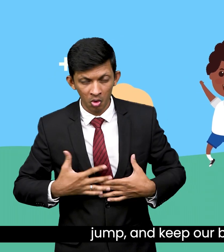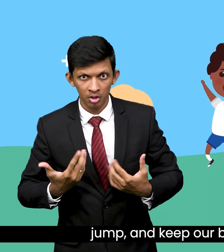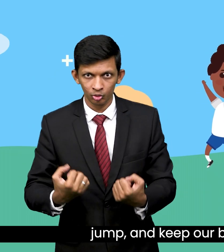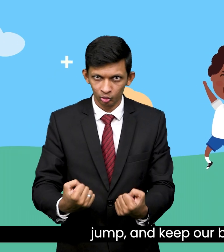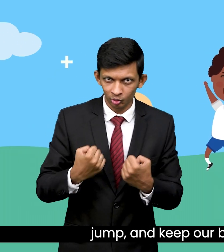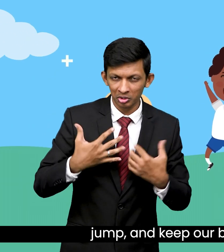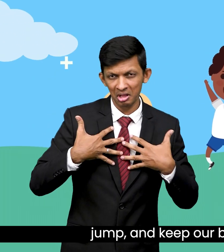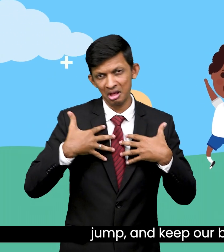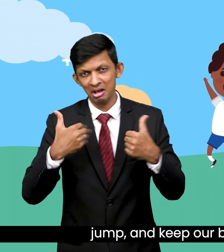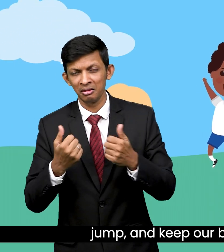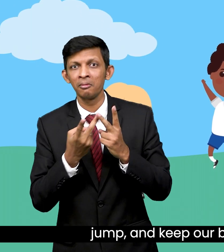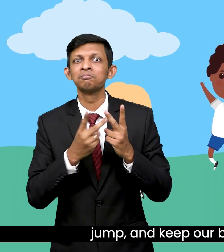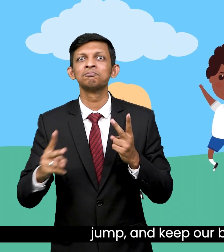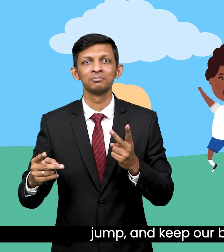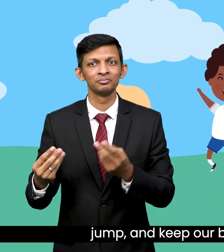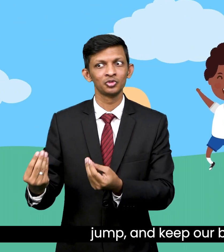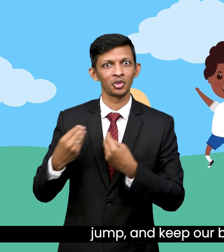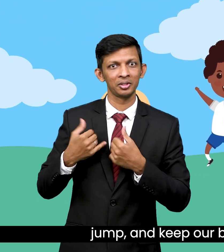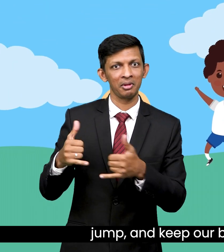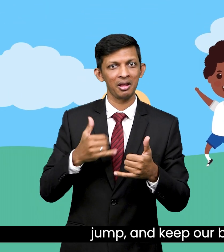strong and healthy.